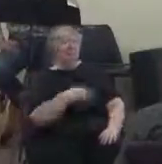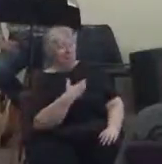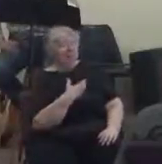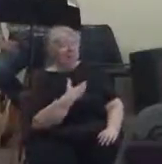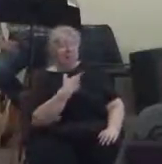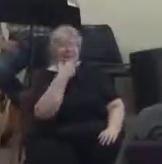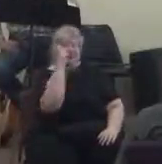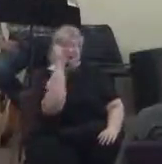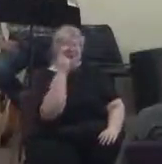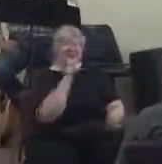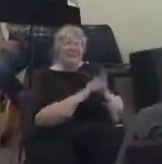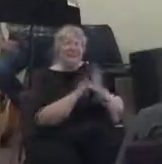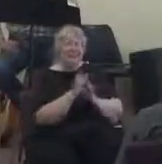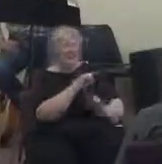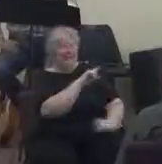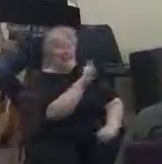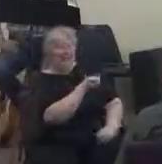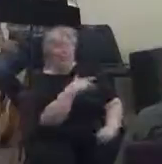me?